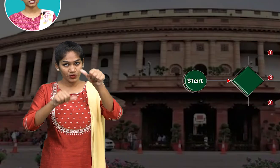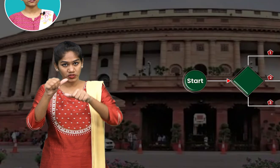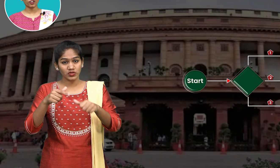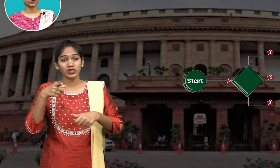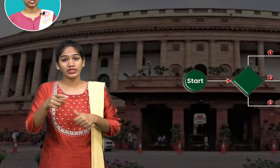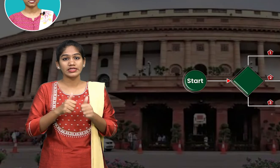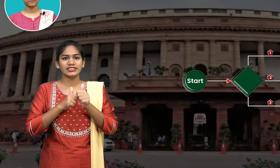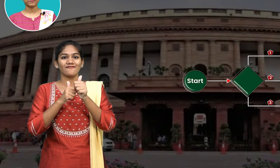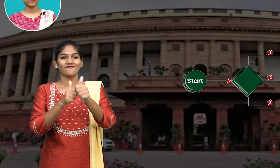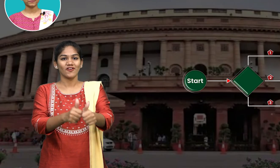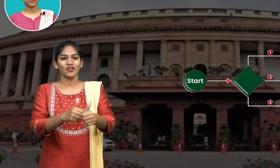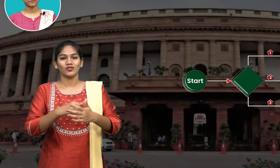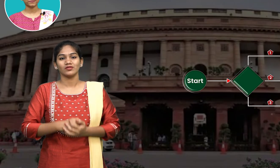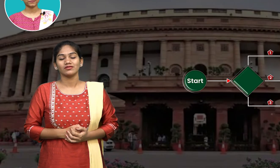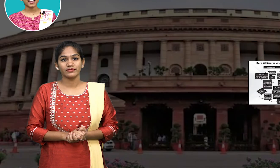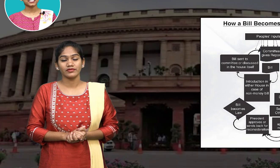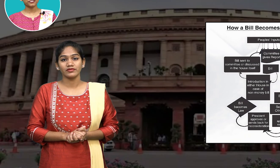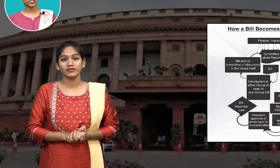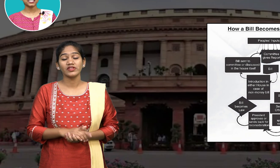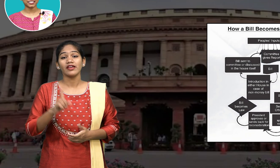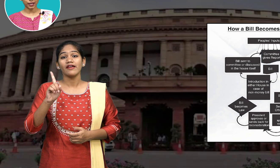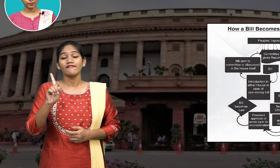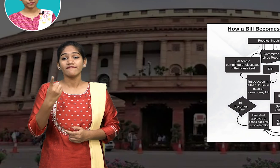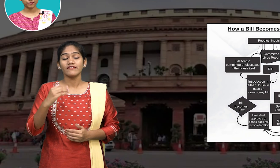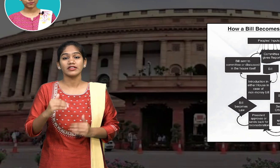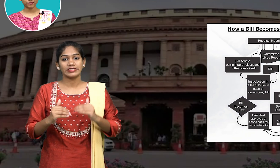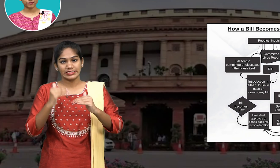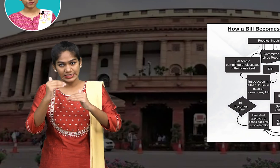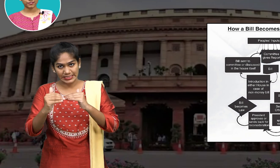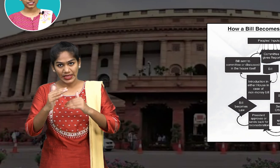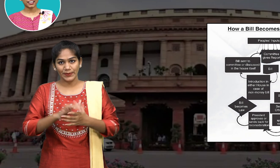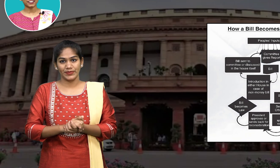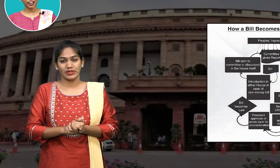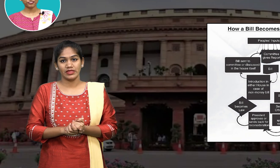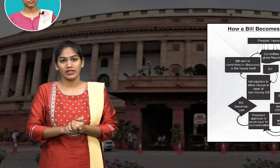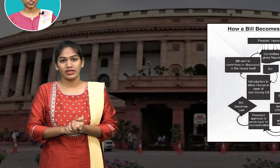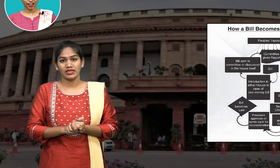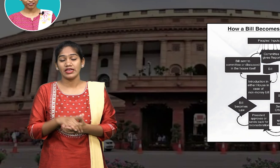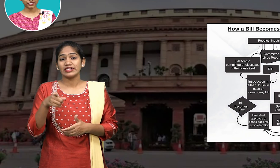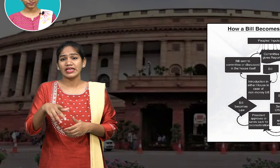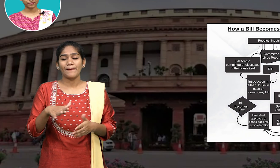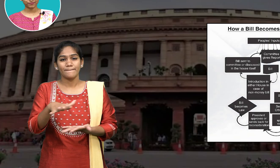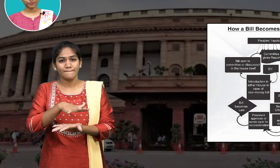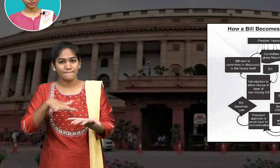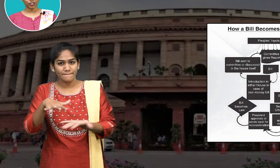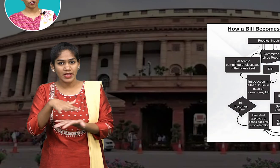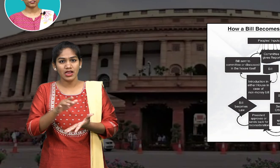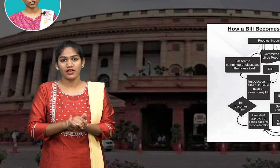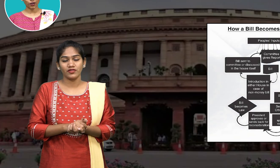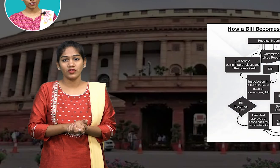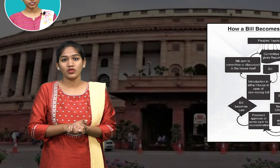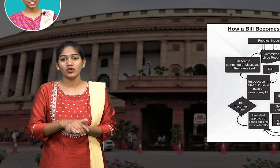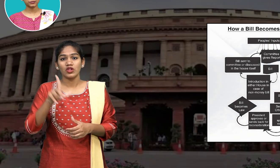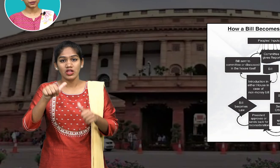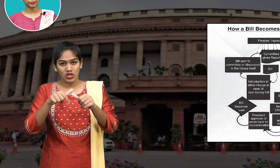process is followed. As the first step, a rough draft of